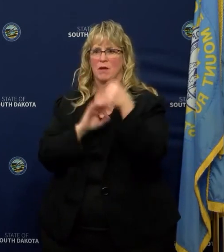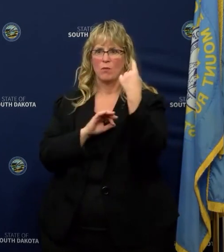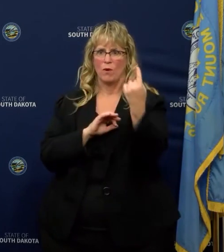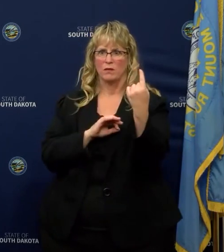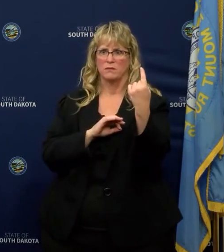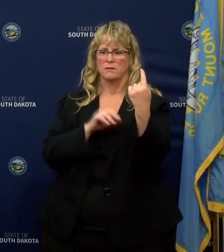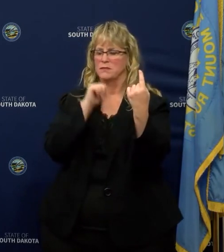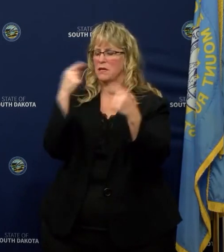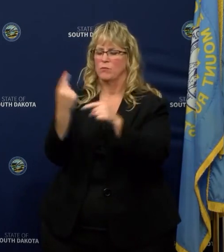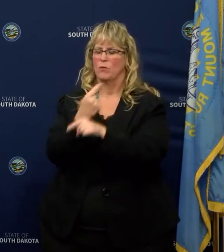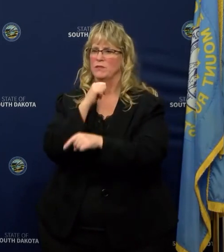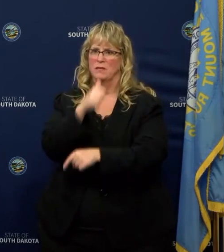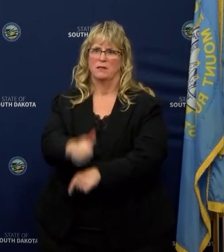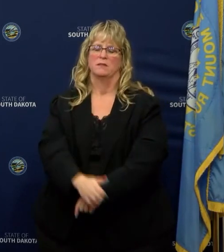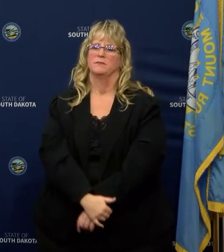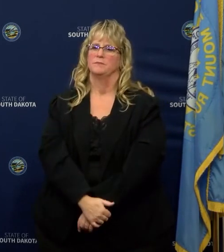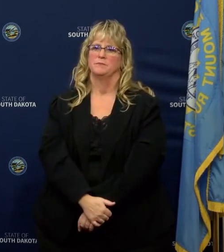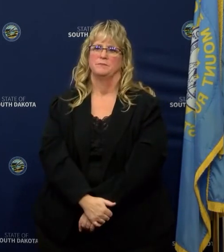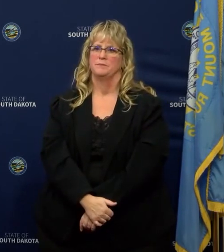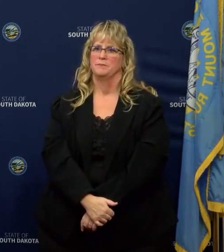not be appropriate.